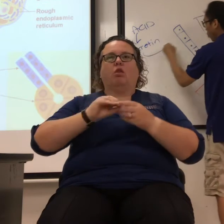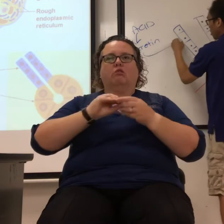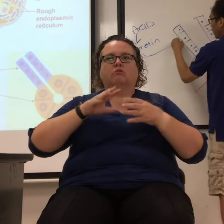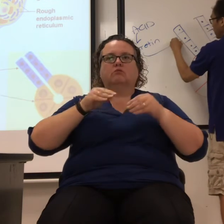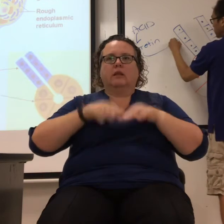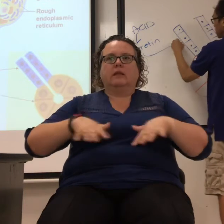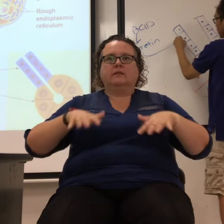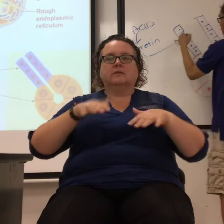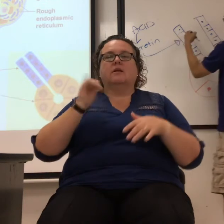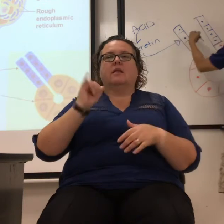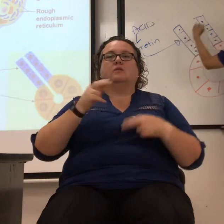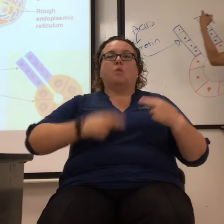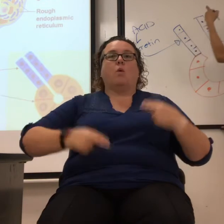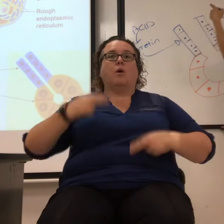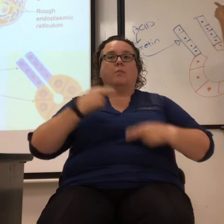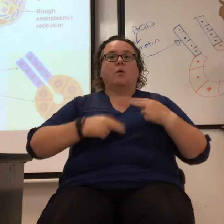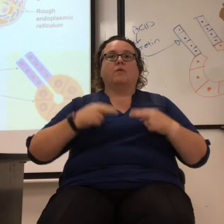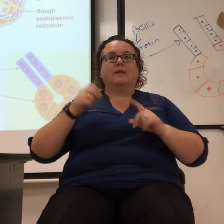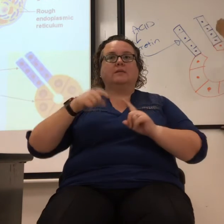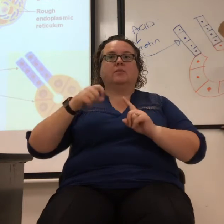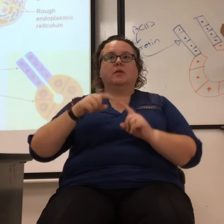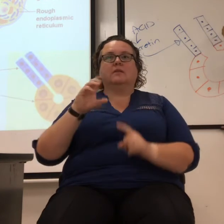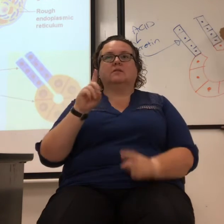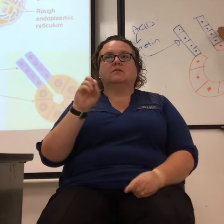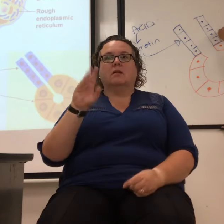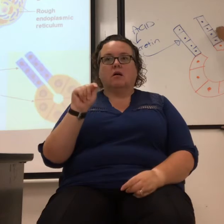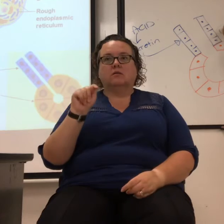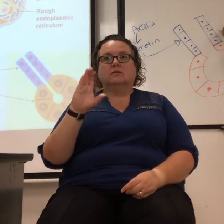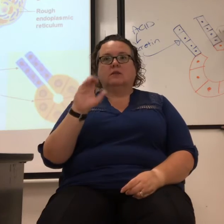That's the hormone that stimulates the duct cells.